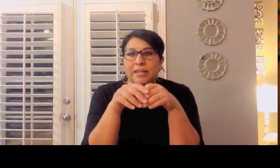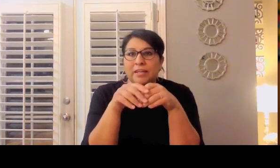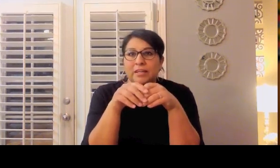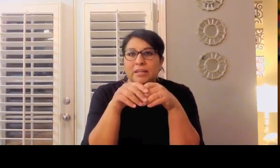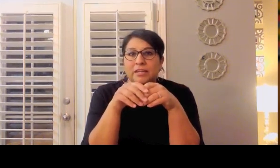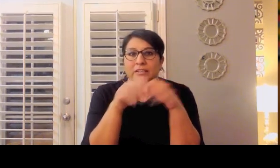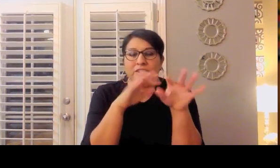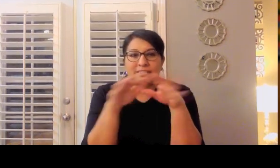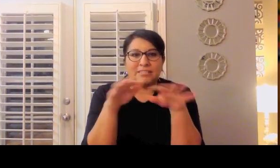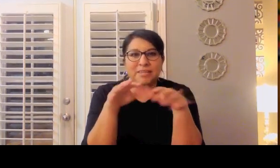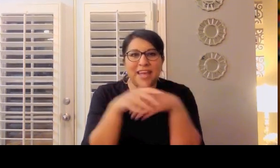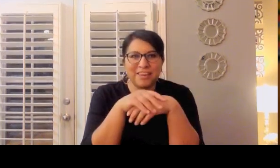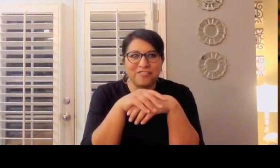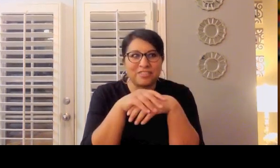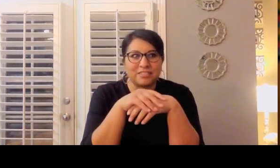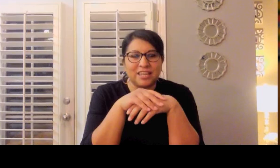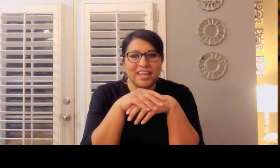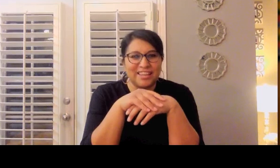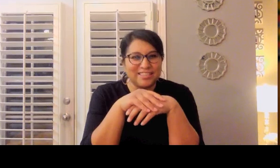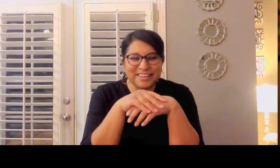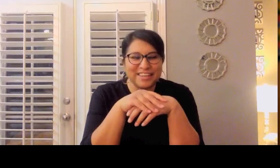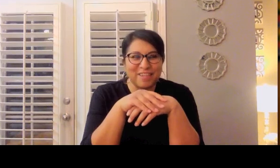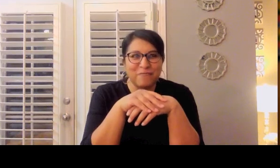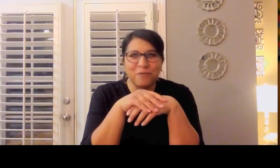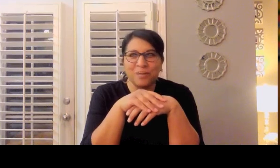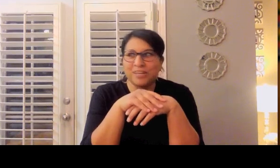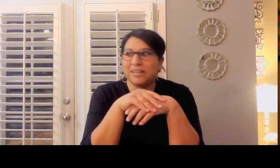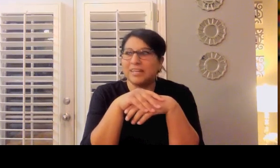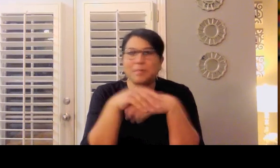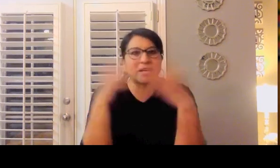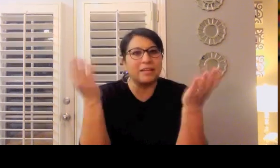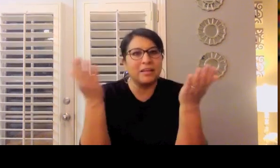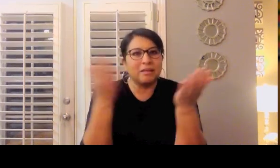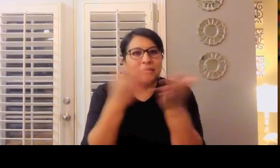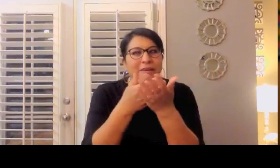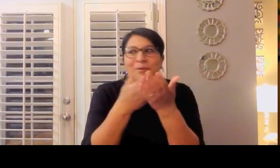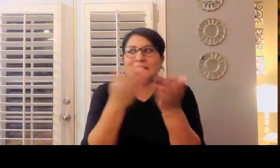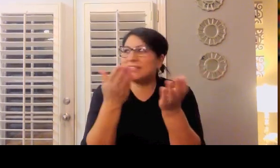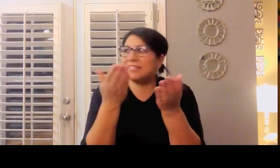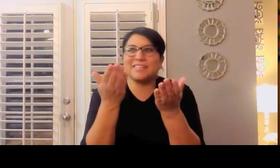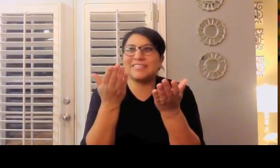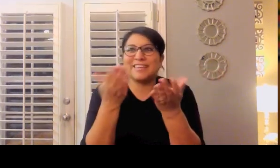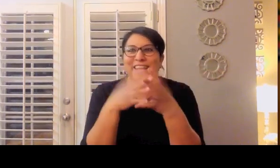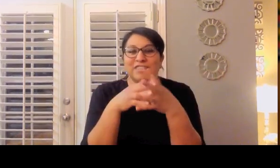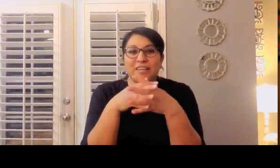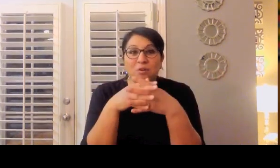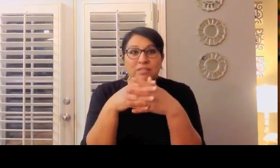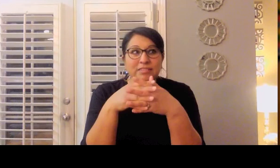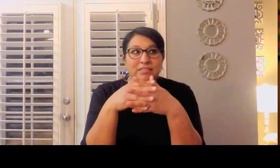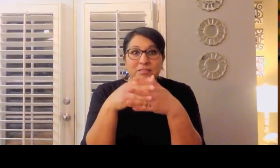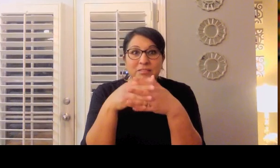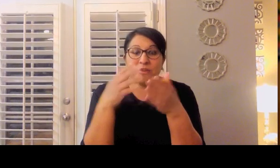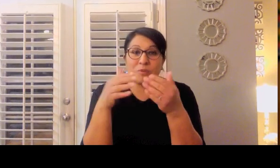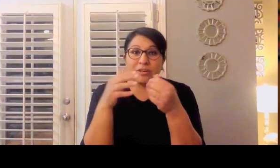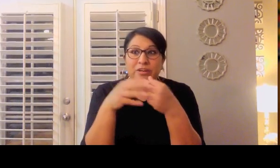event, she sends me an address, and it's like in California. And I'm like, what is this? And she's like, oh, this